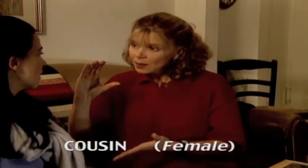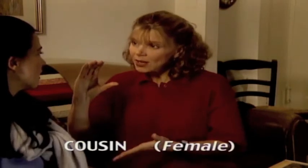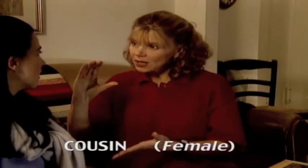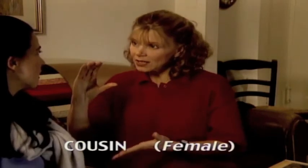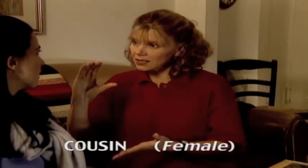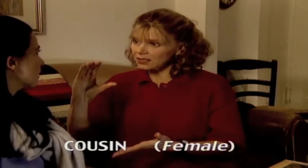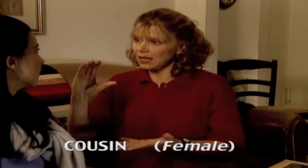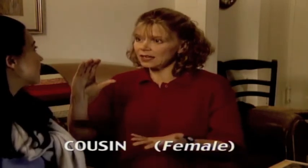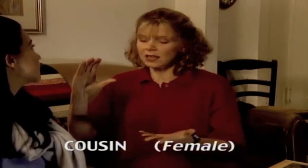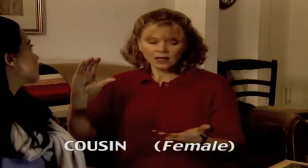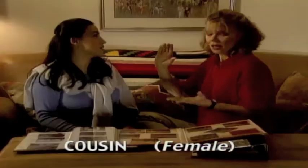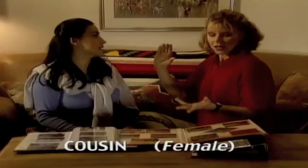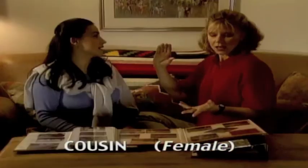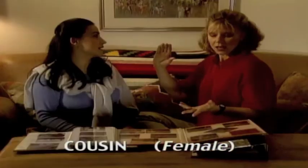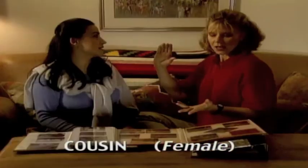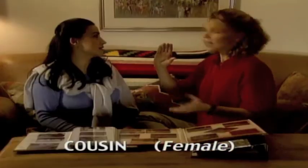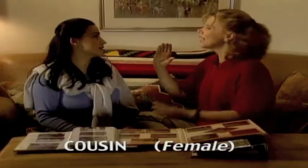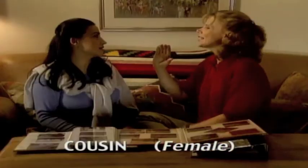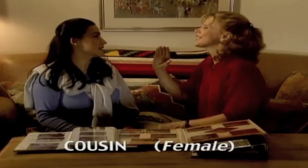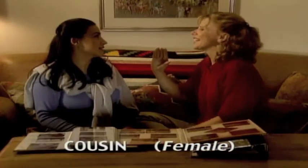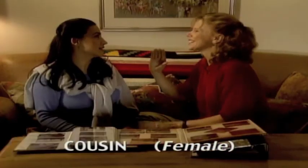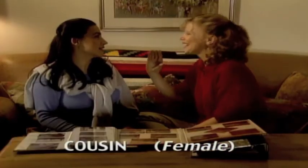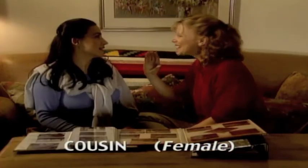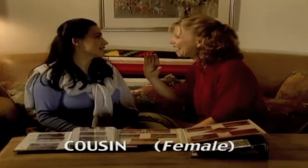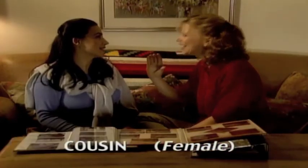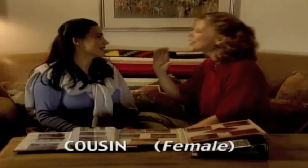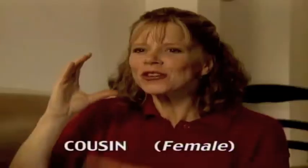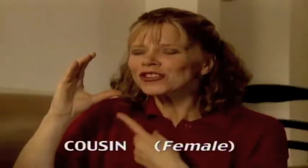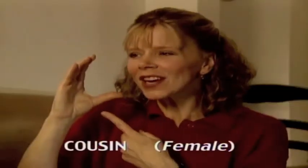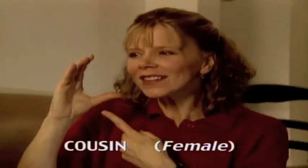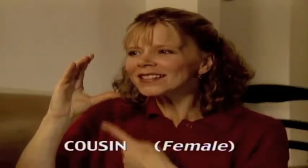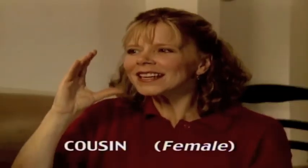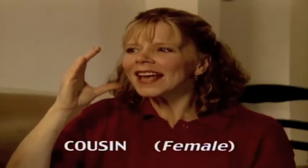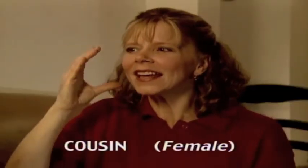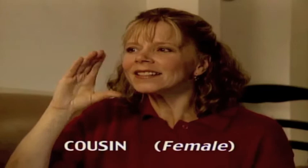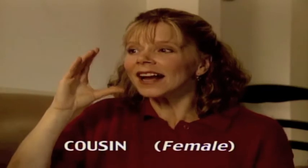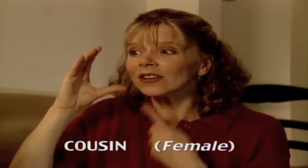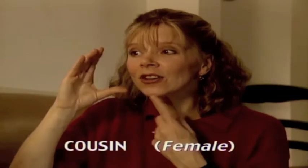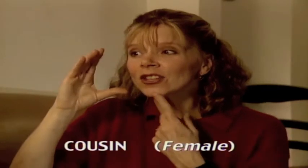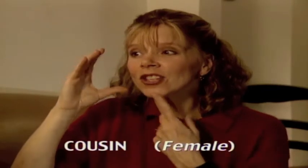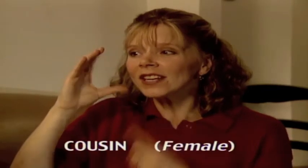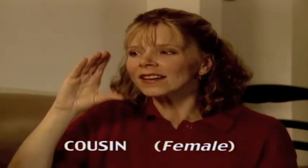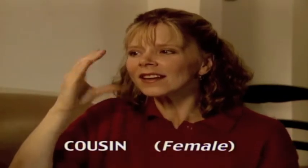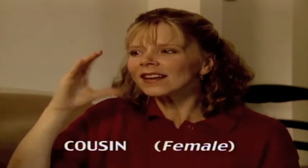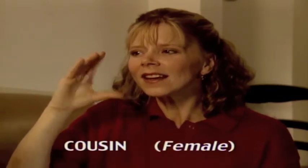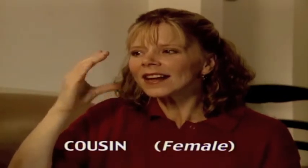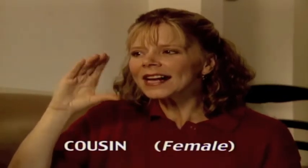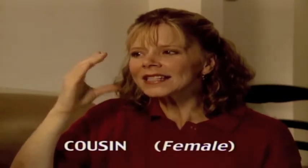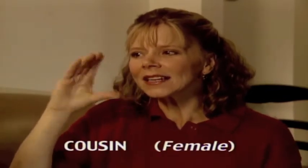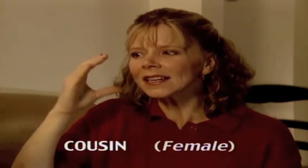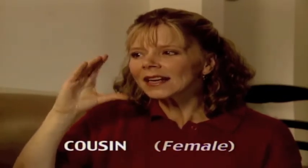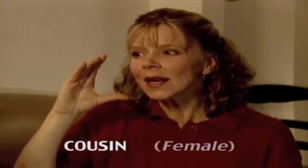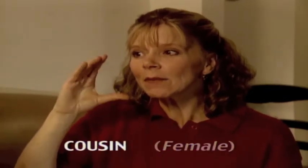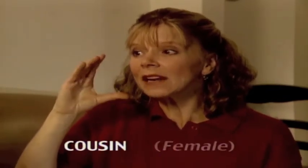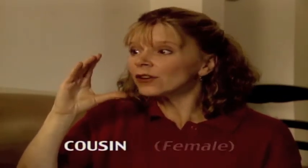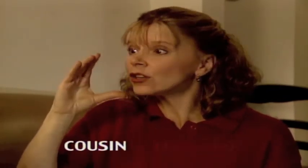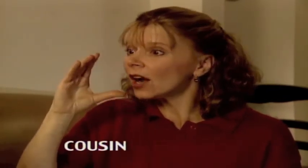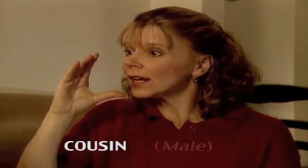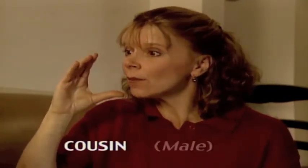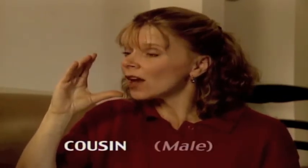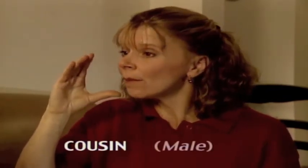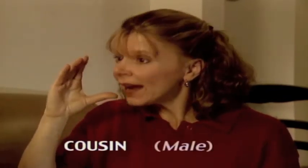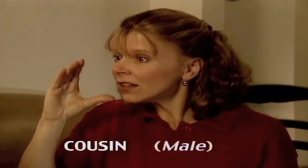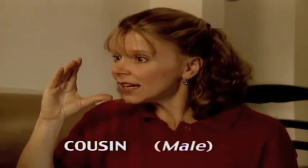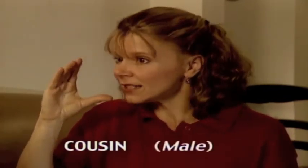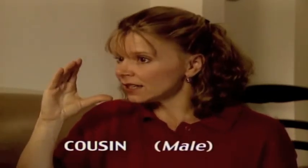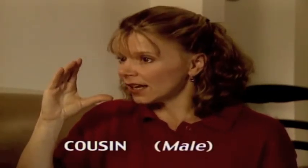about a female cousin, Like Susan, cousin Susan. yes. You shake the C hand down near the chin. Cousin. But if you're